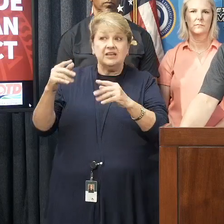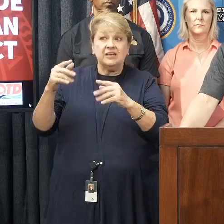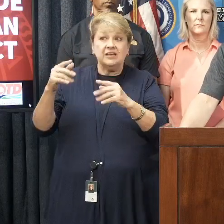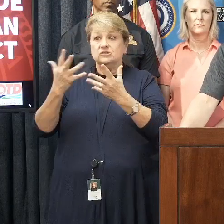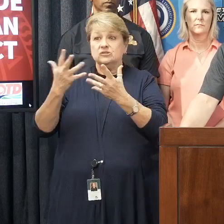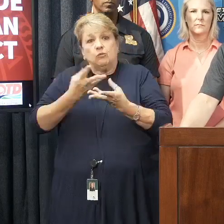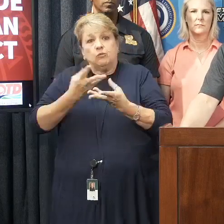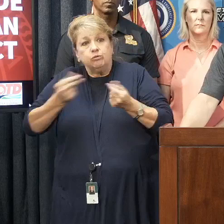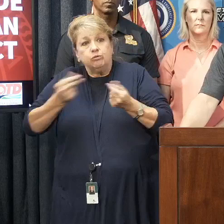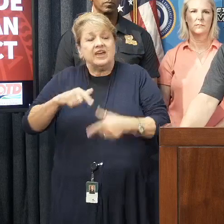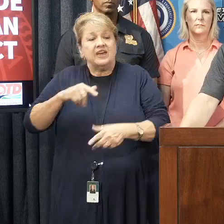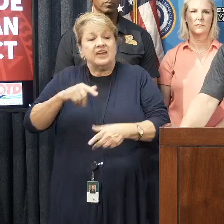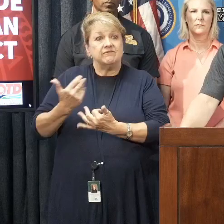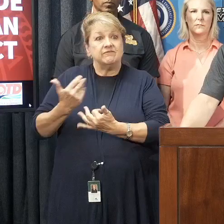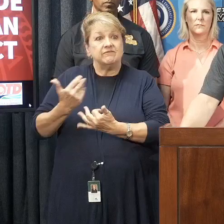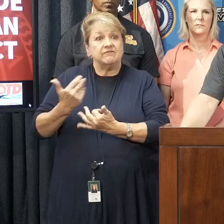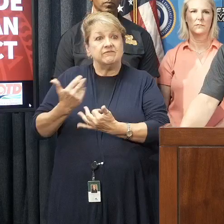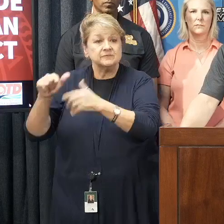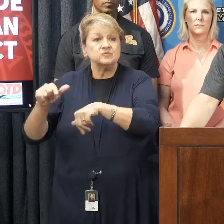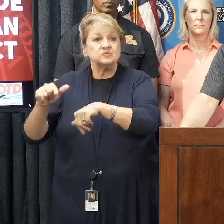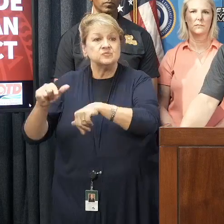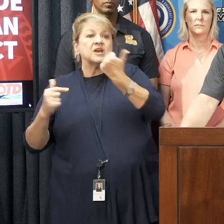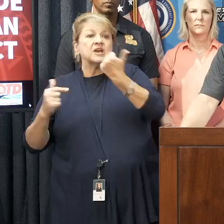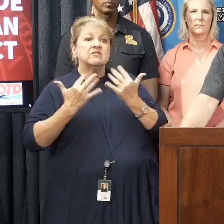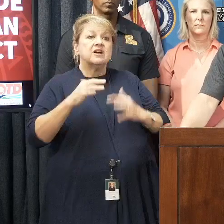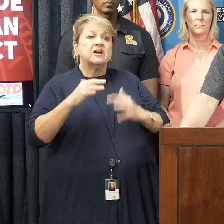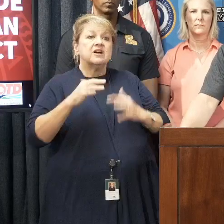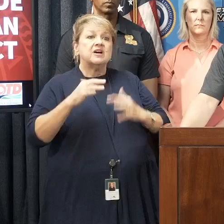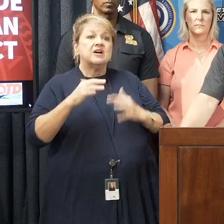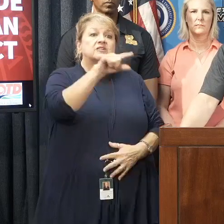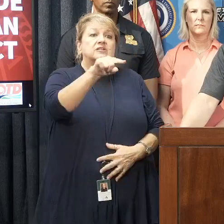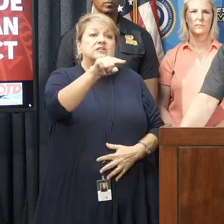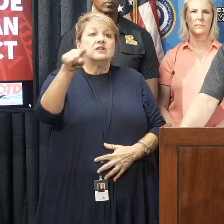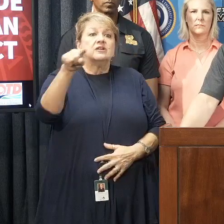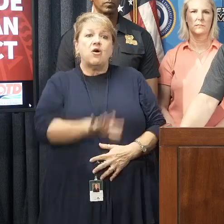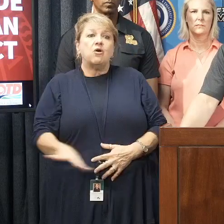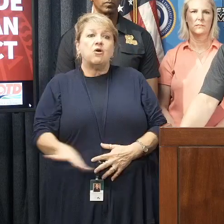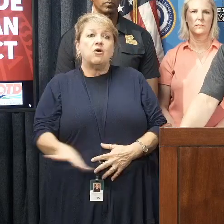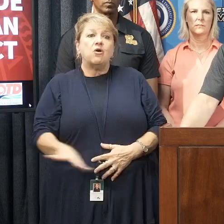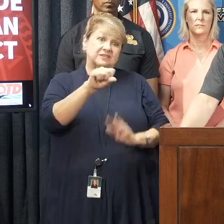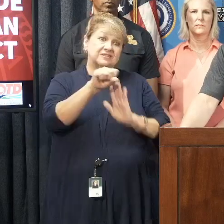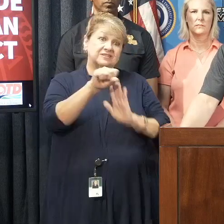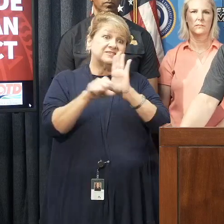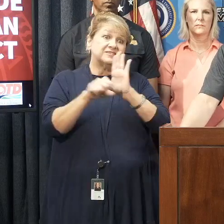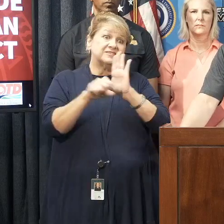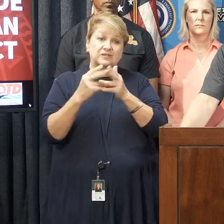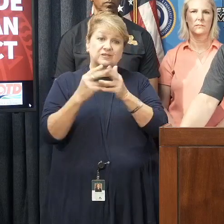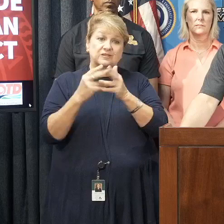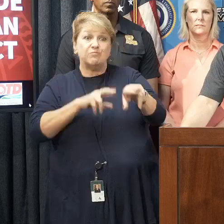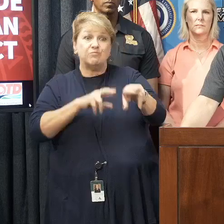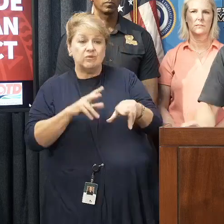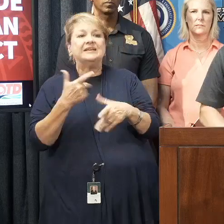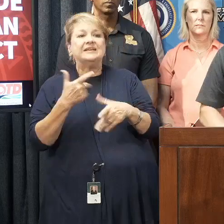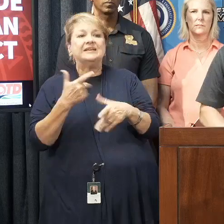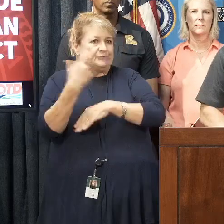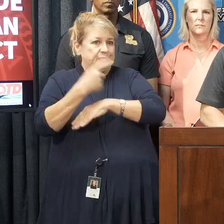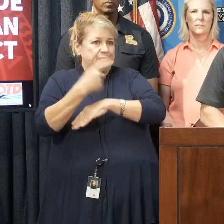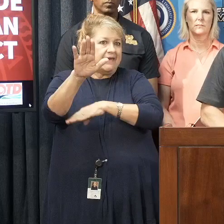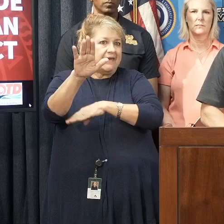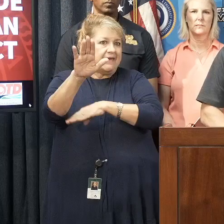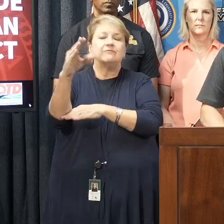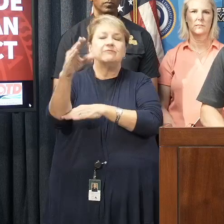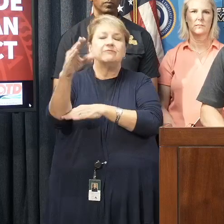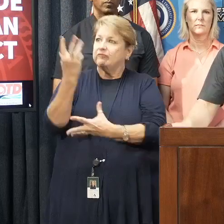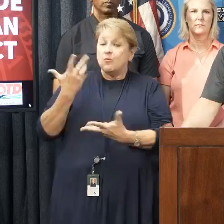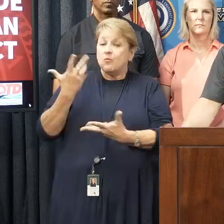Similarly, other fires have been reported across all parts of our state. Even as late as this afternoon, we've been getting reports